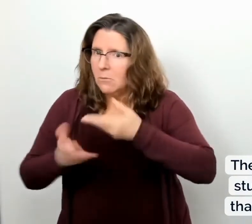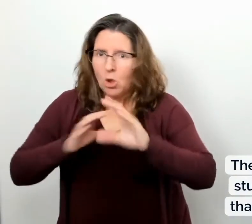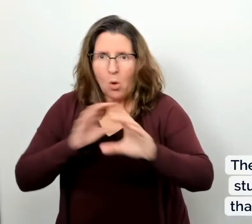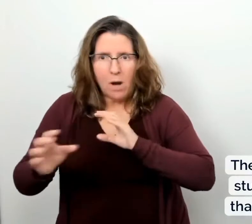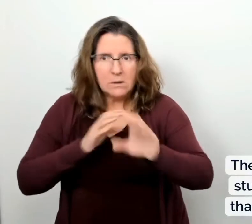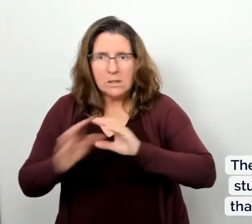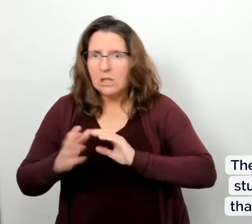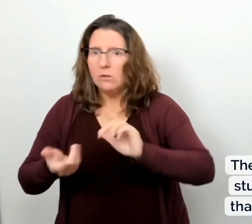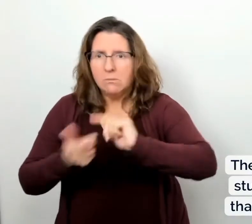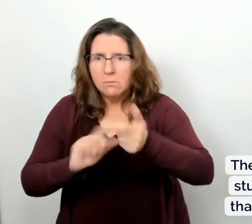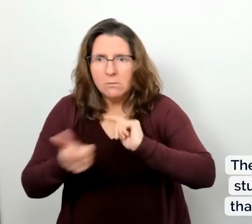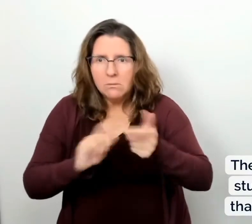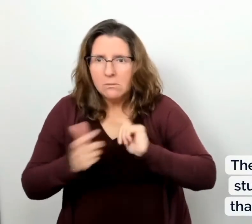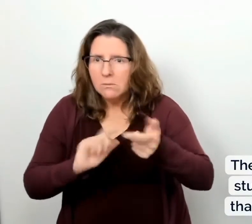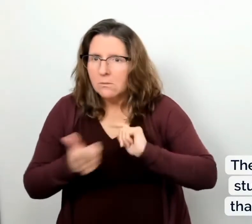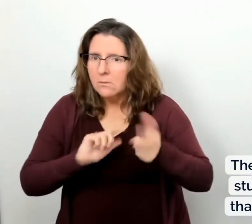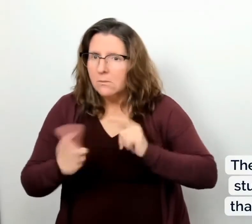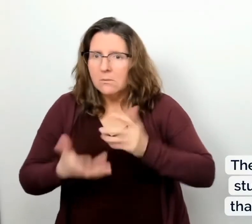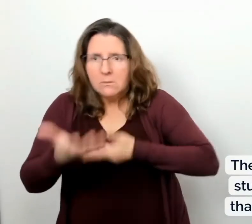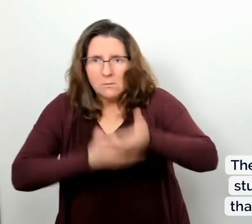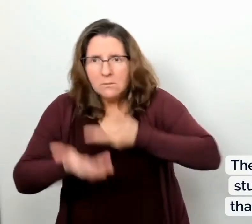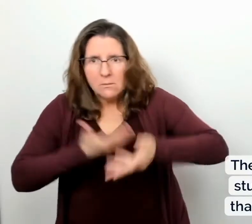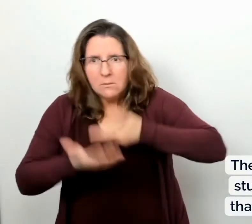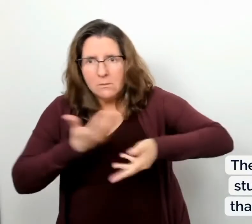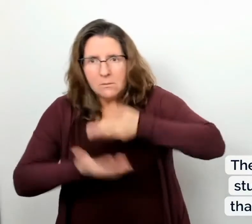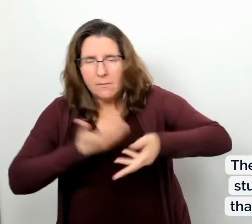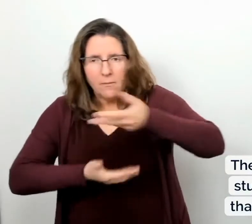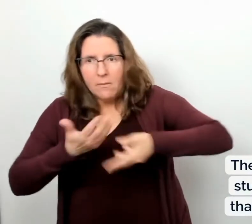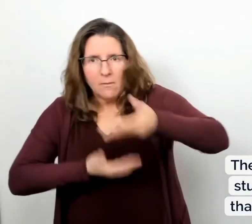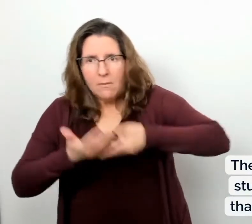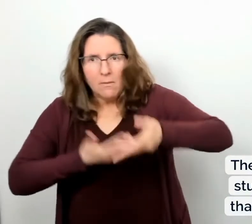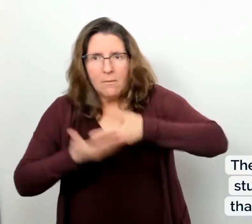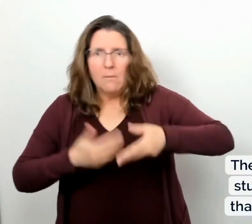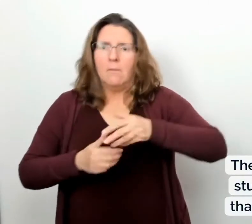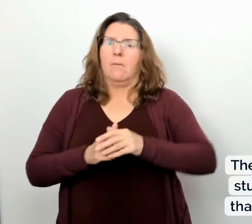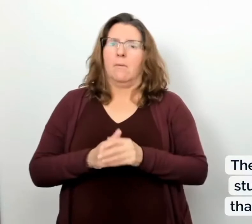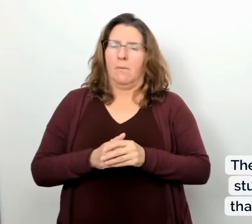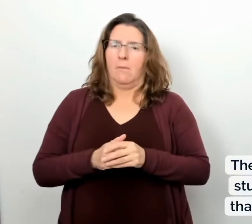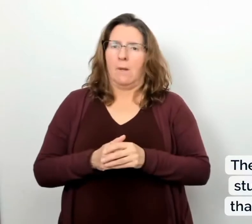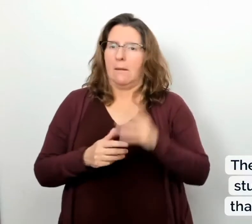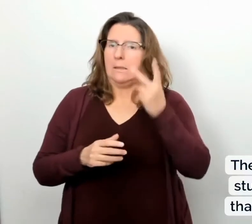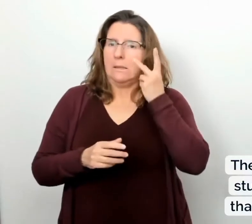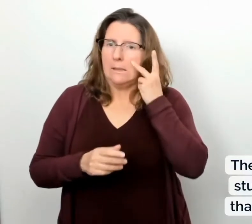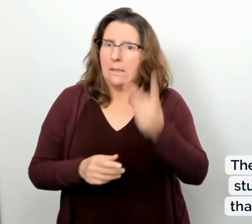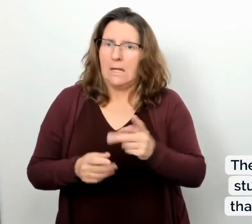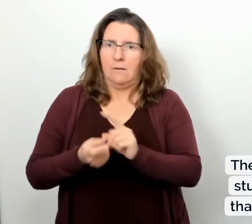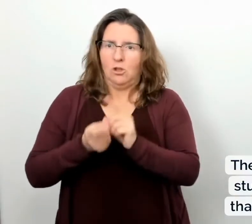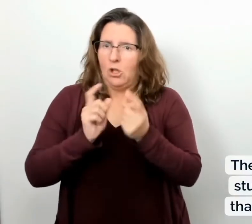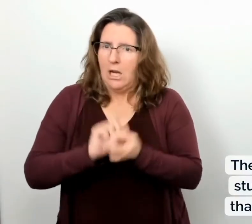sign intelligibly. They needed to be intensely engaged in fully accessible, receptive, and expressive